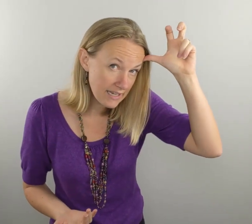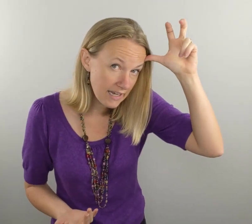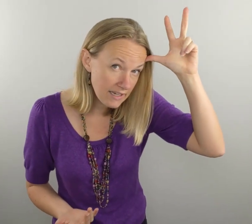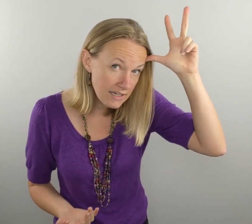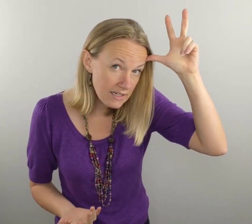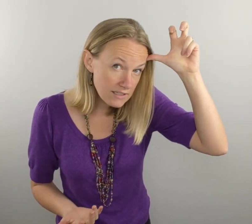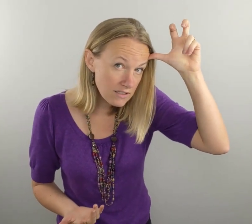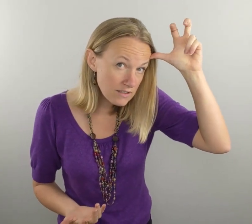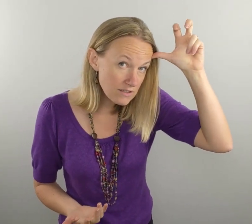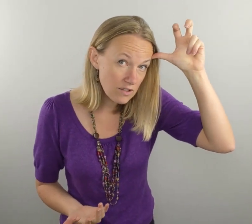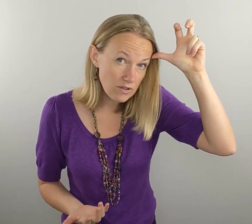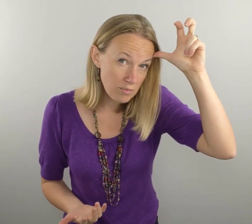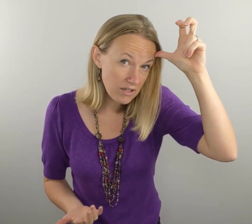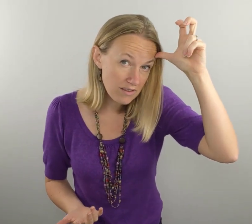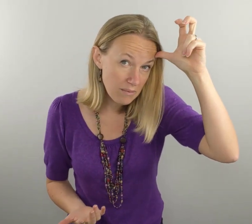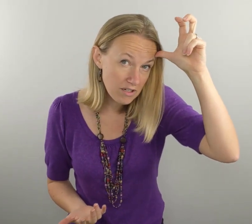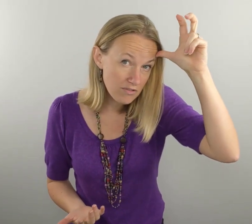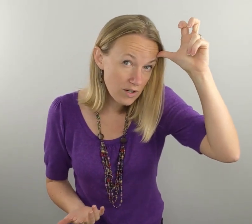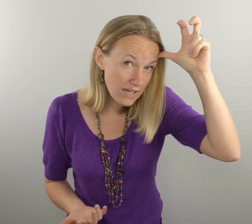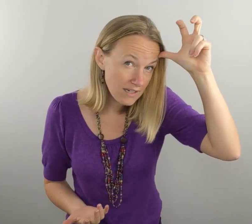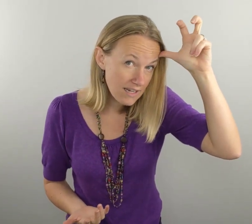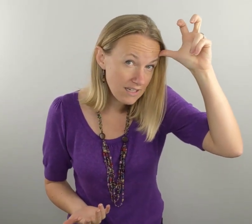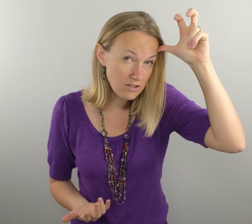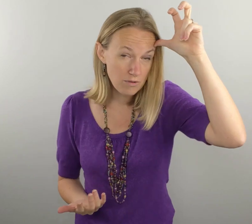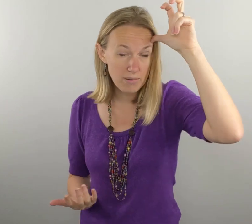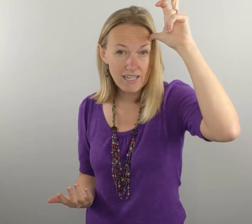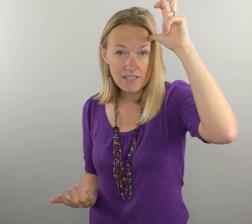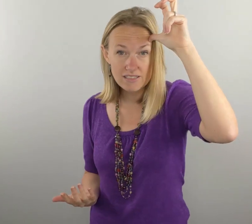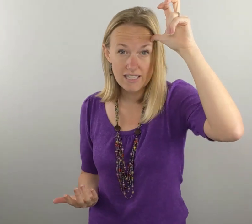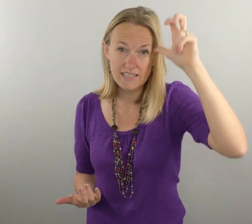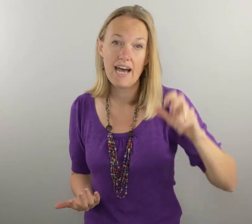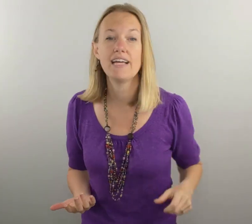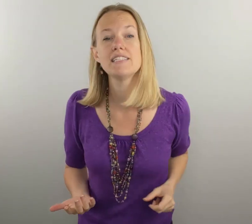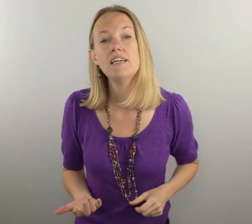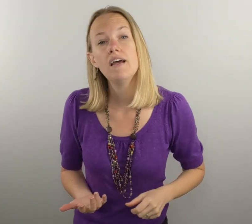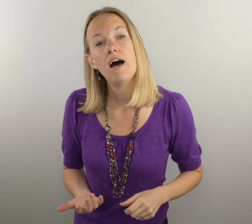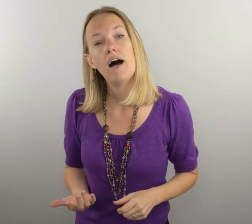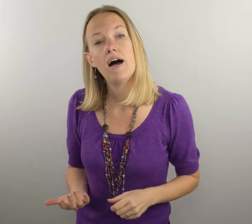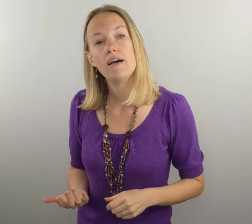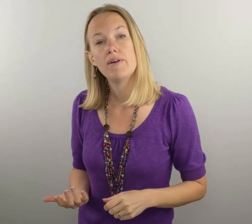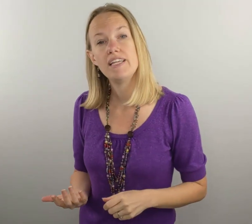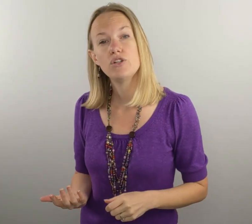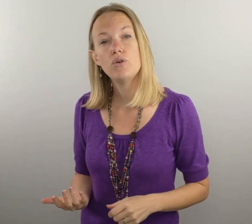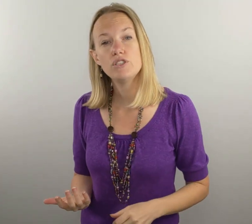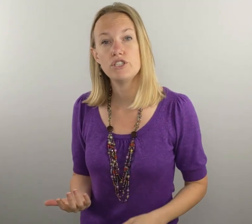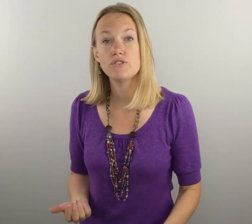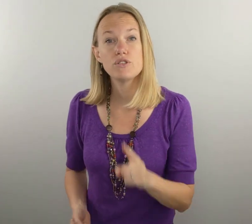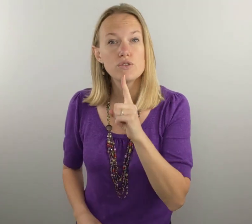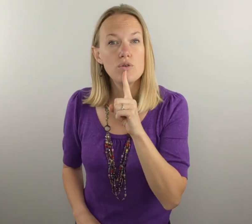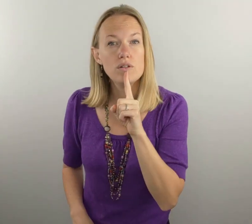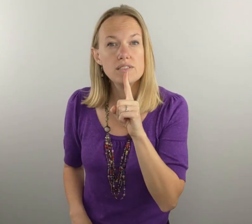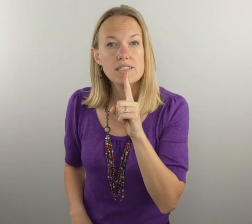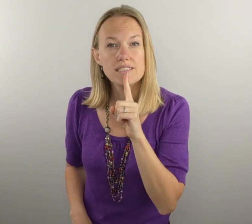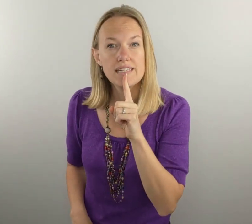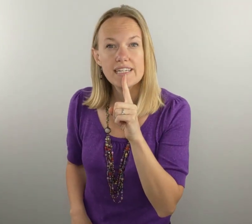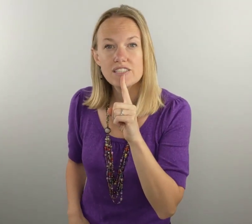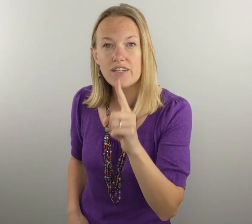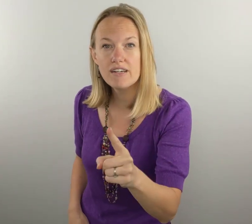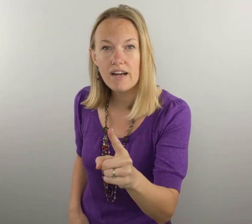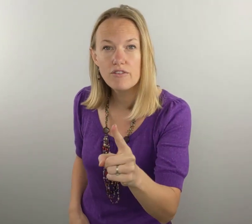okay? So you put your thumb on your forehead and you do bunny ears like that. When he told you. So told is an index finger out from